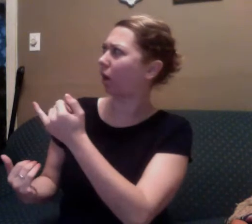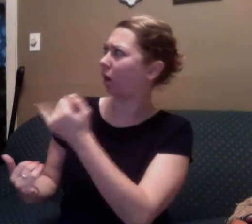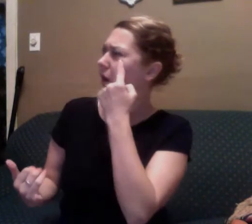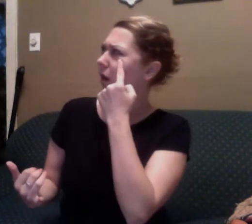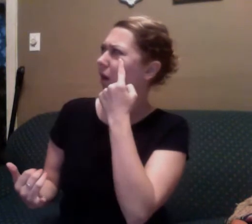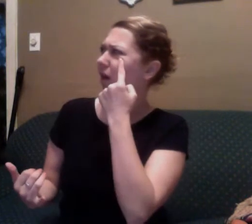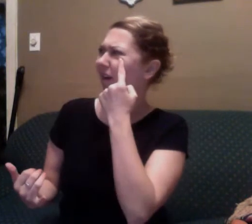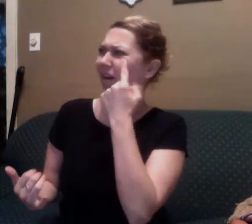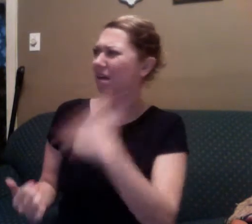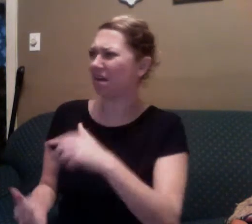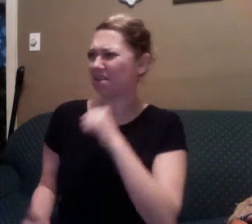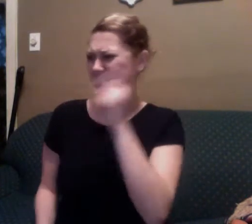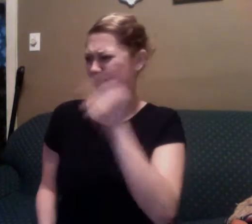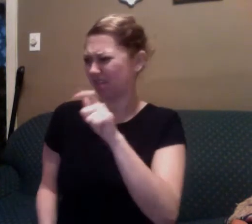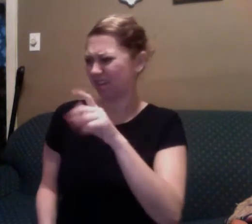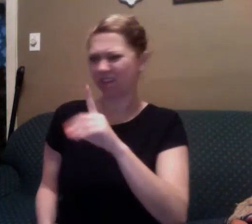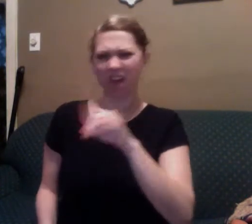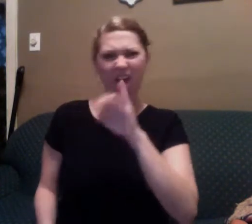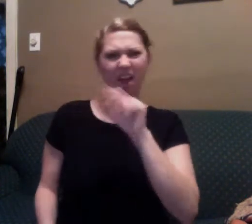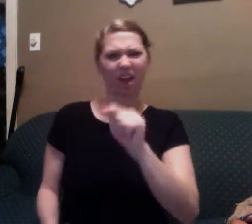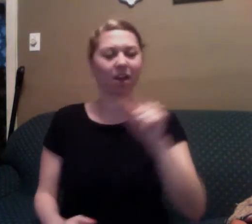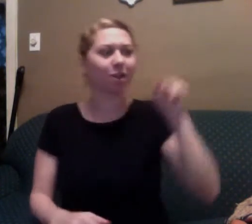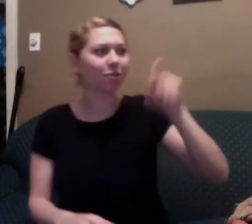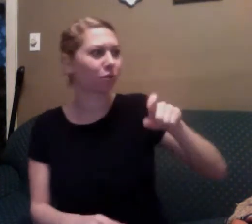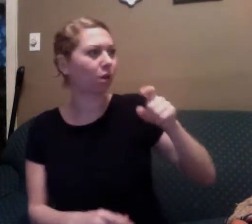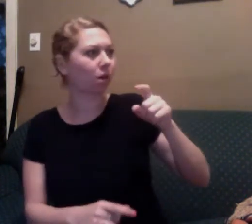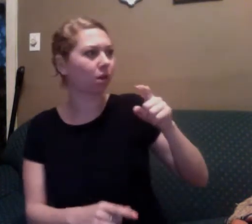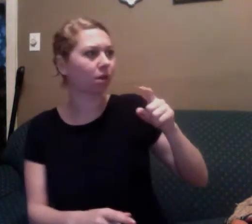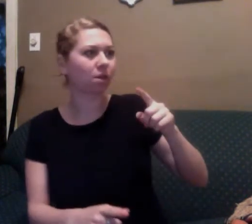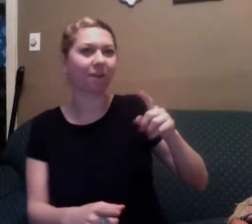need a diet, you needed a fashion consult.